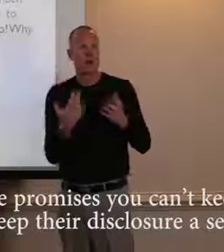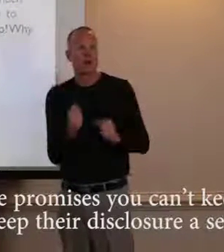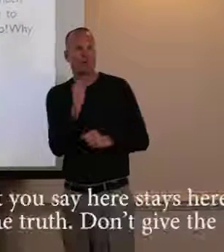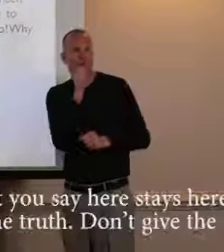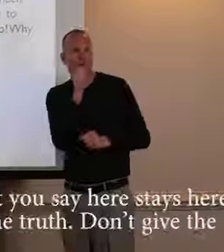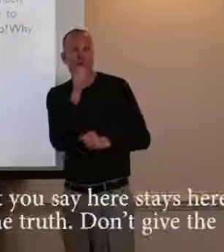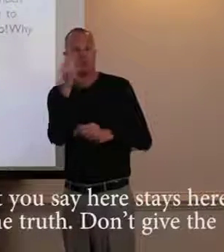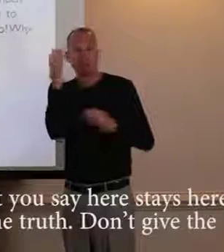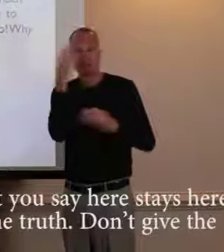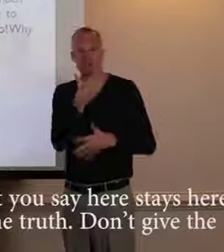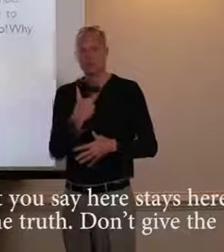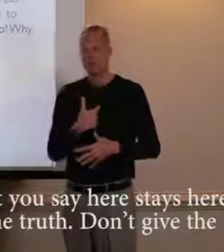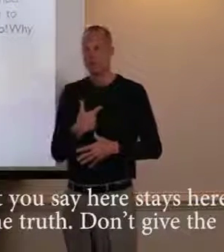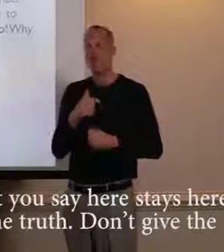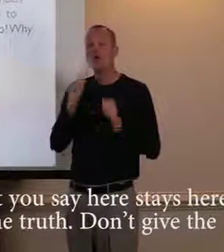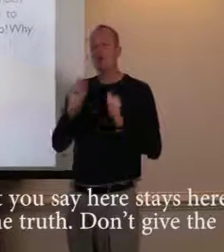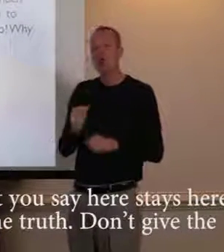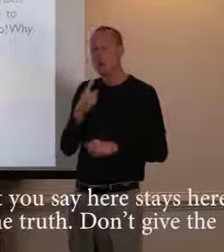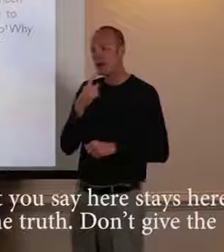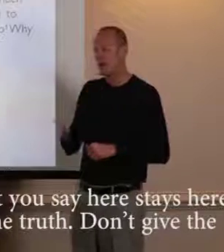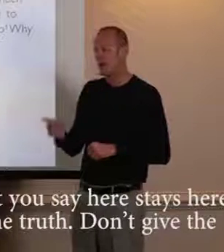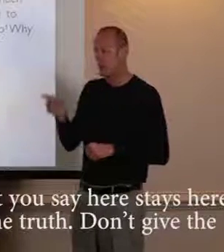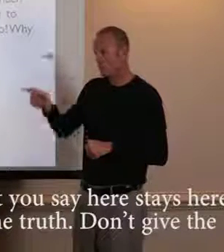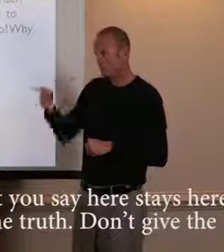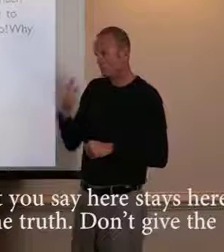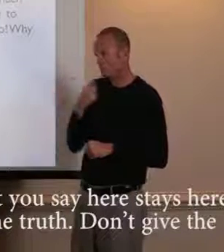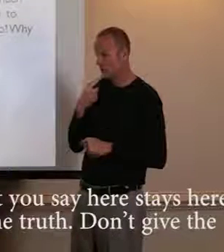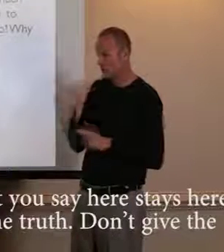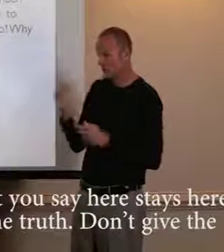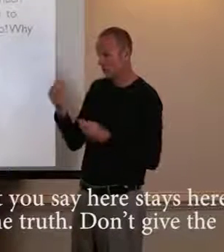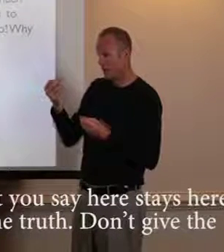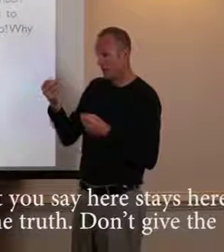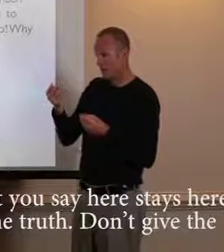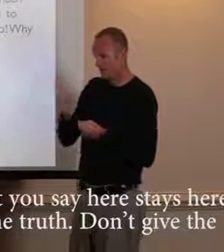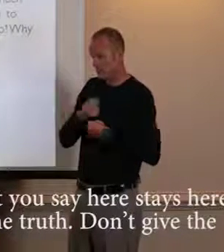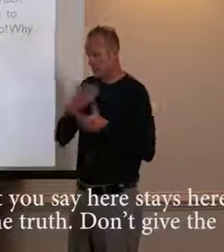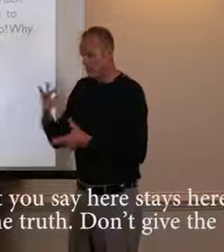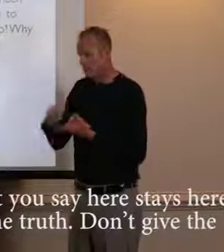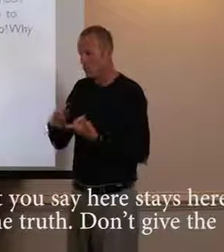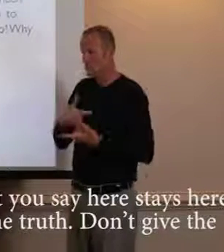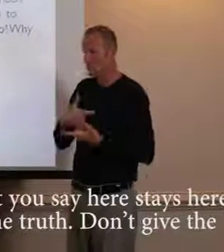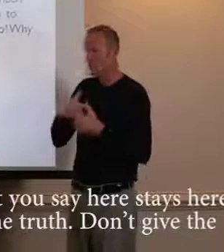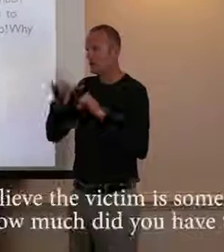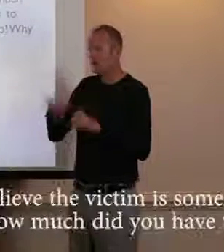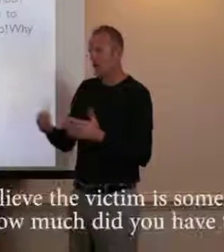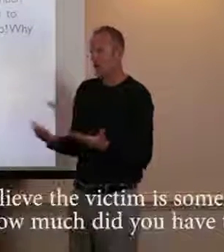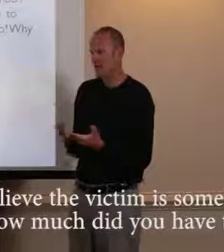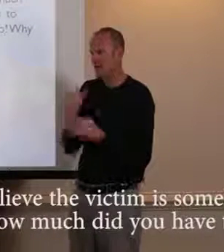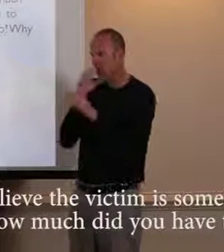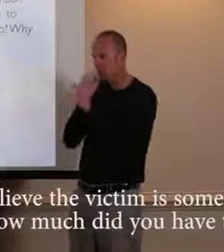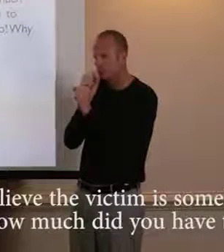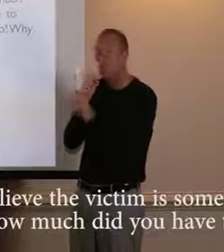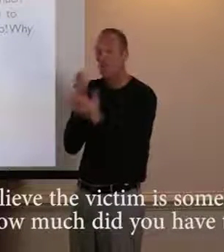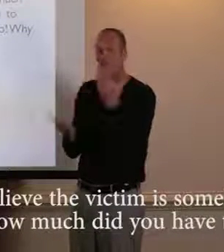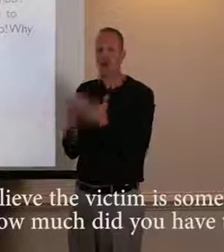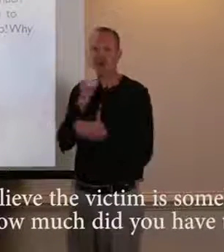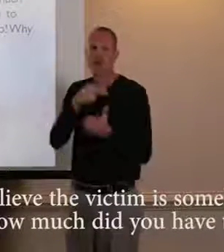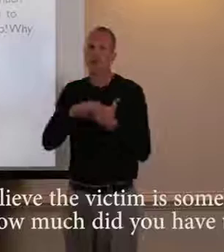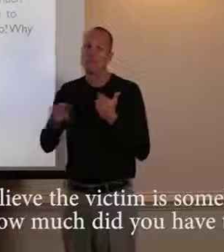You can tell them, well, what you say here stays here, but that may not always be the truth. Don't give the impression that you might believe the victim is somehow